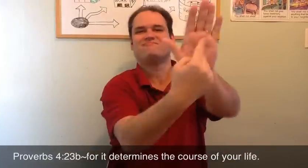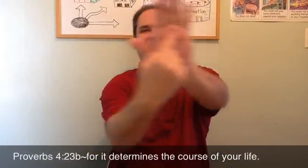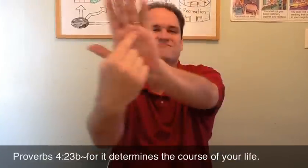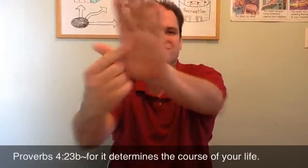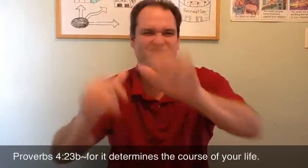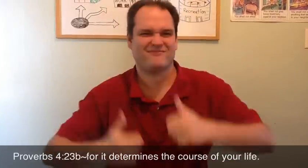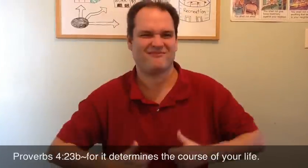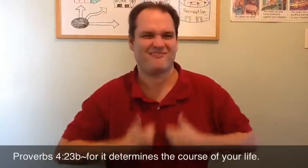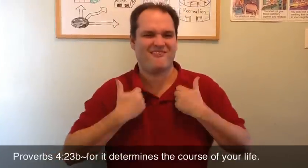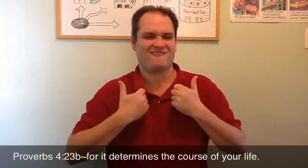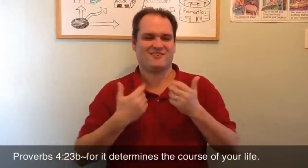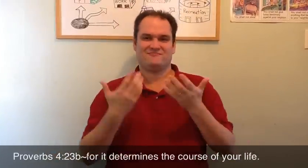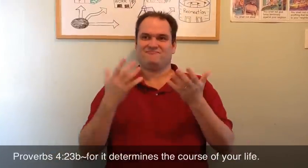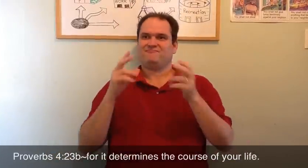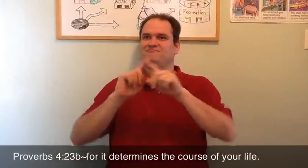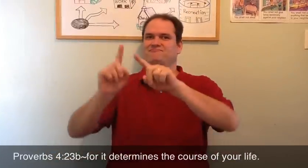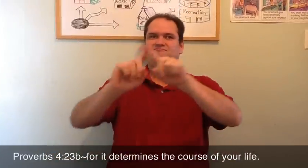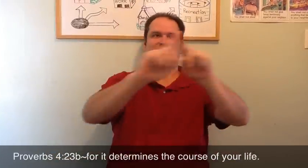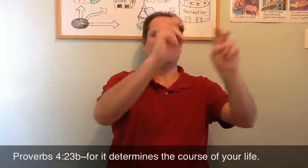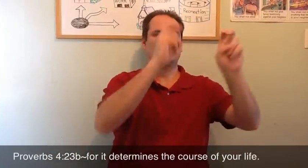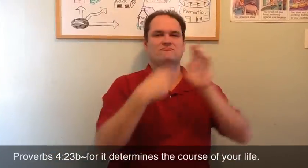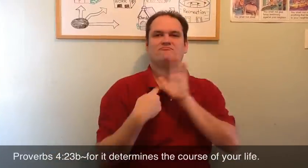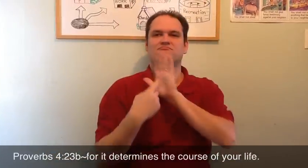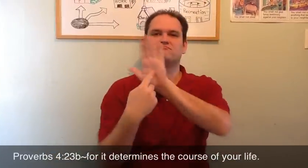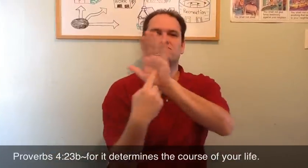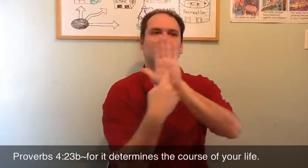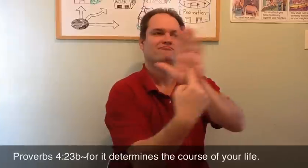it determines the course of your life.